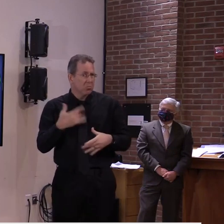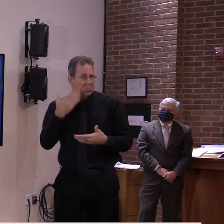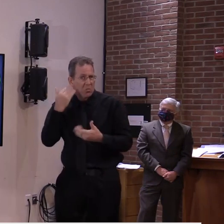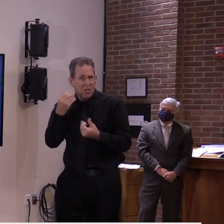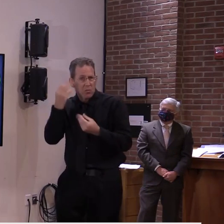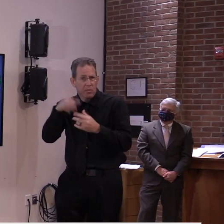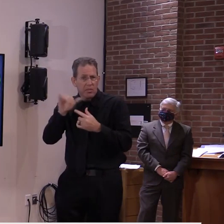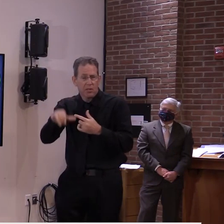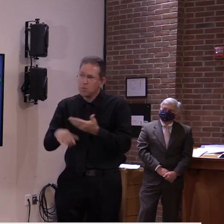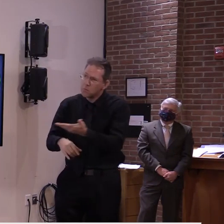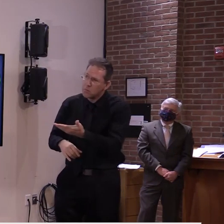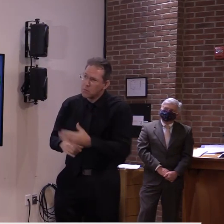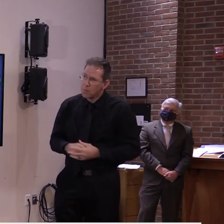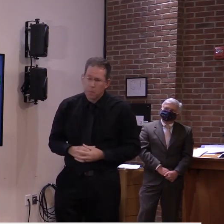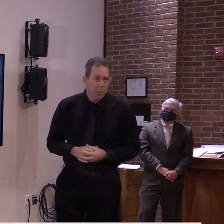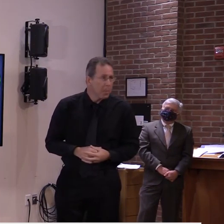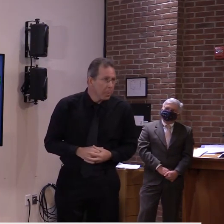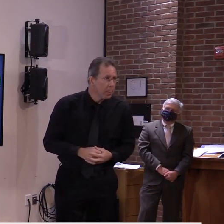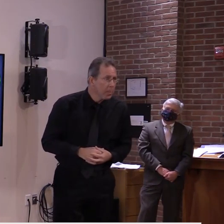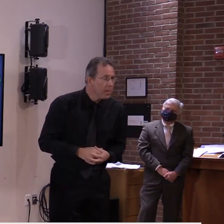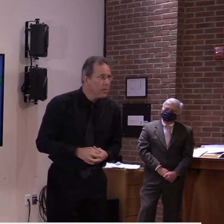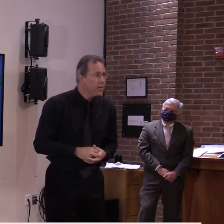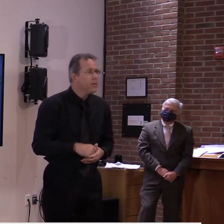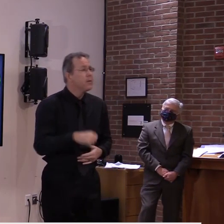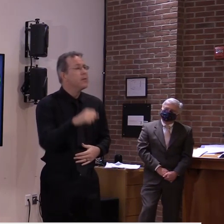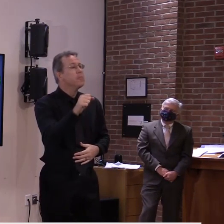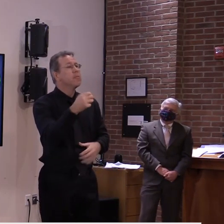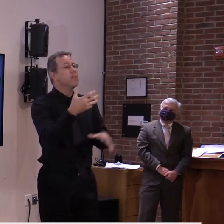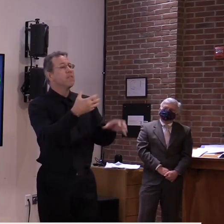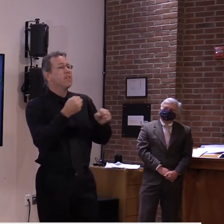so rapid PCR, you may recall,